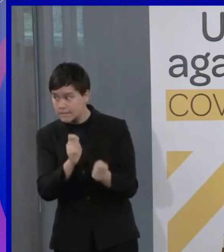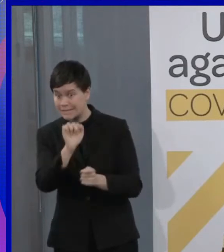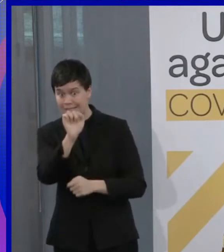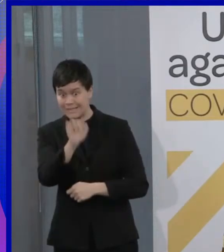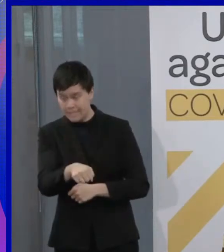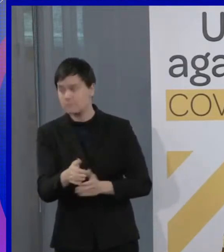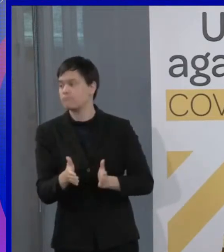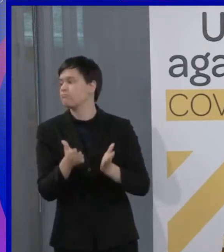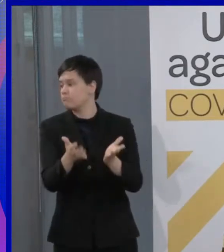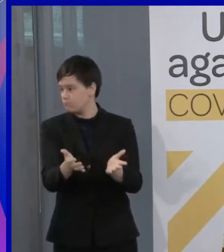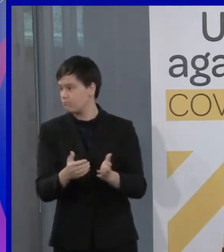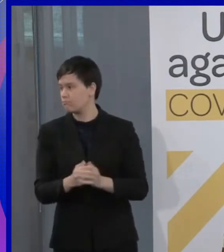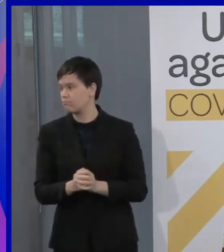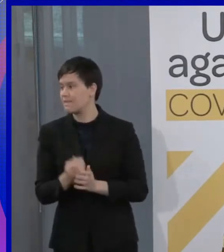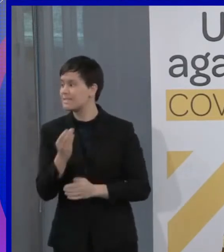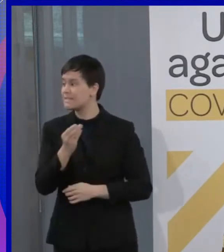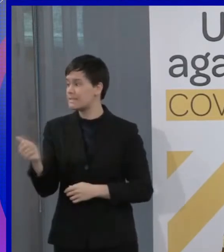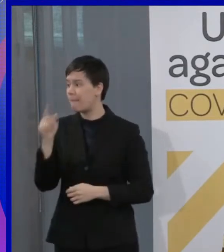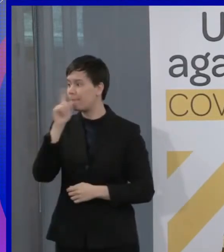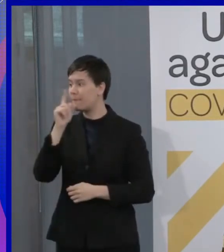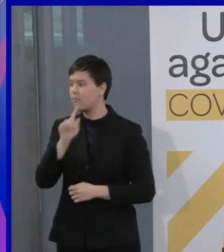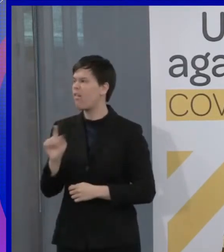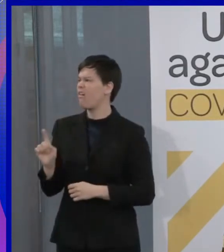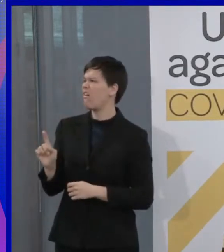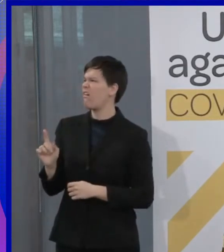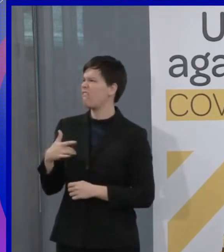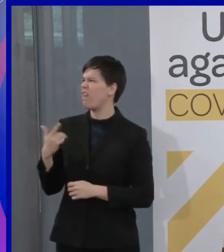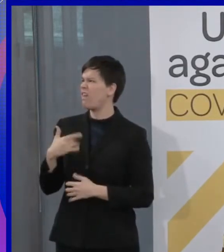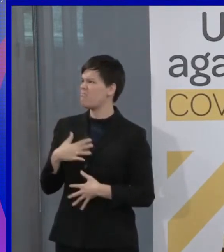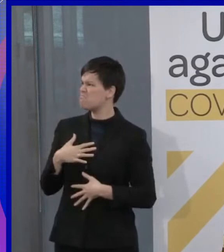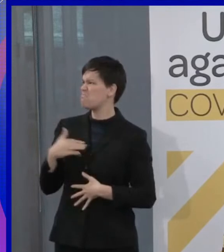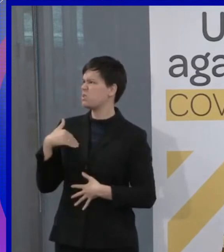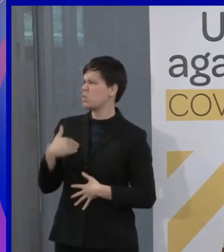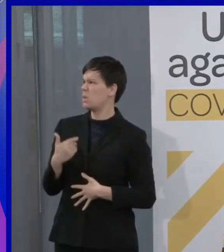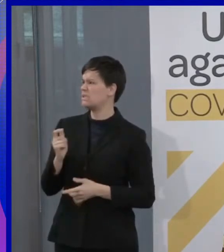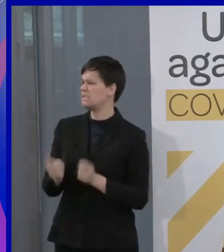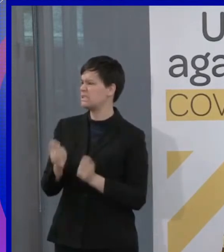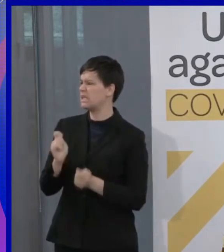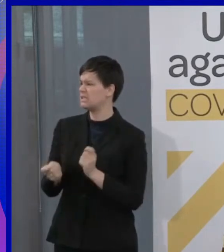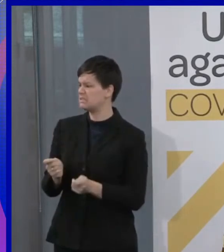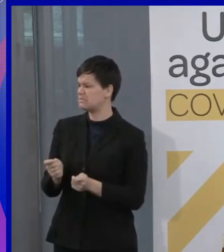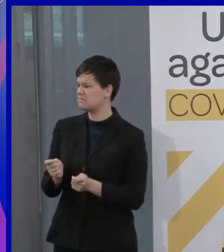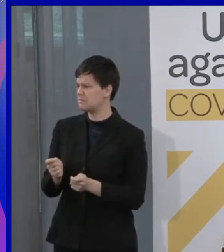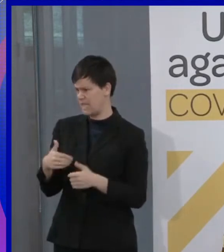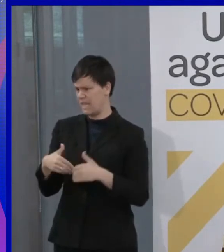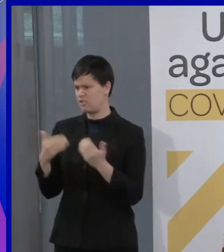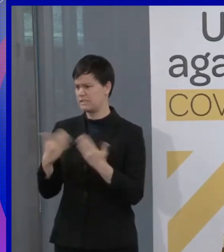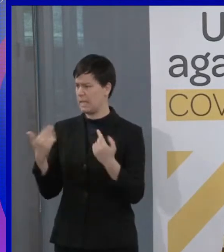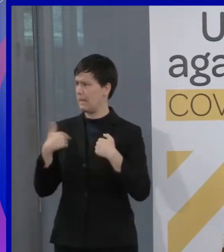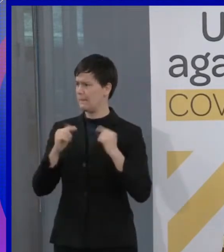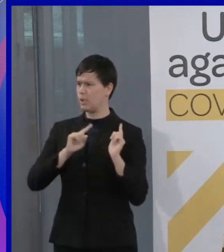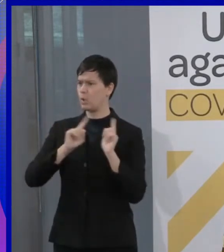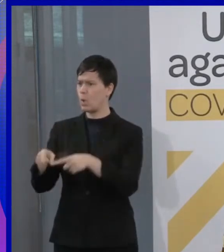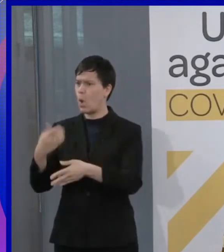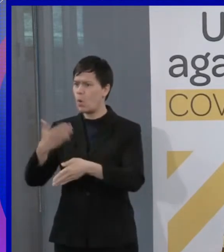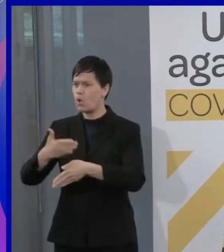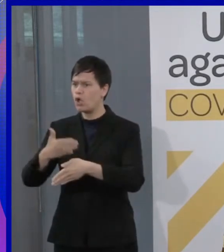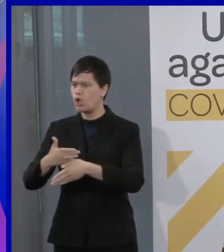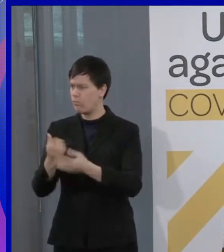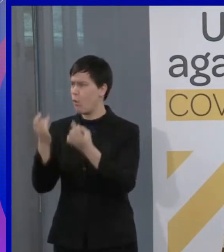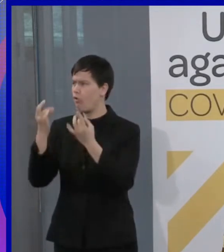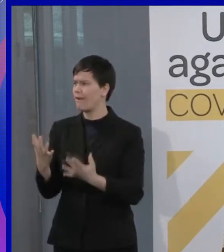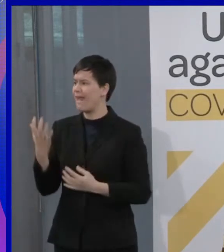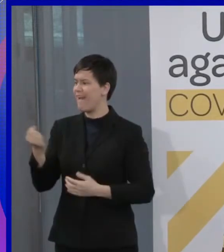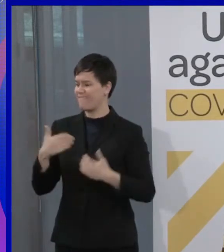didn't necessarily feel that there was a need or an imperative to get a test, particularly because every day when they turned up to work, They were being checked for